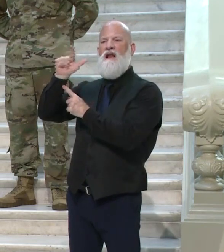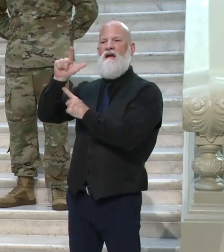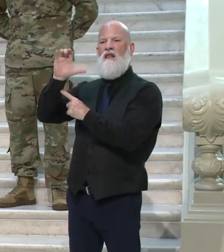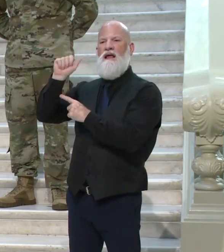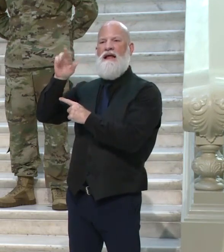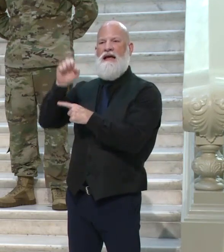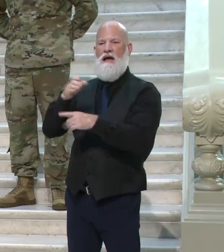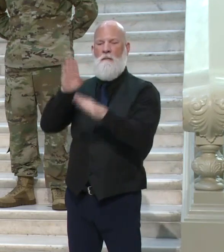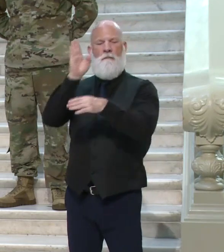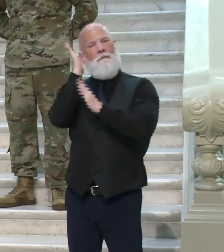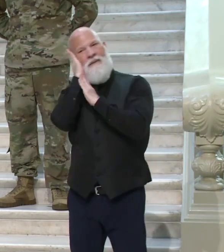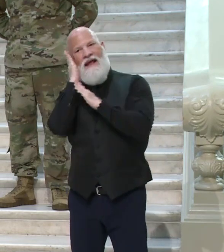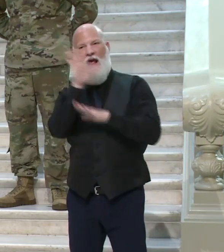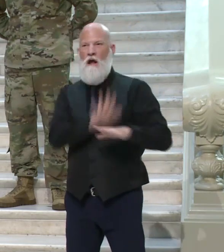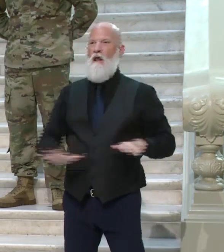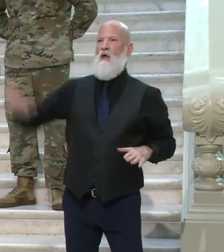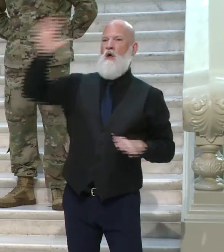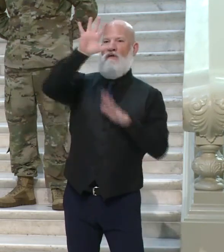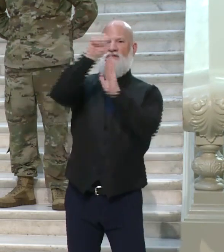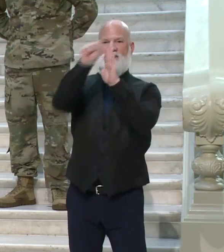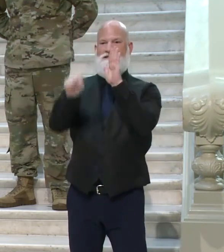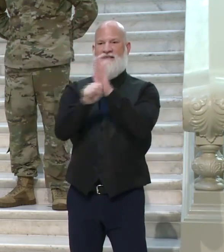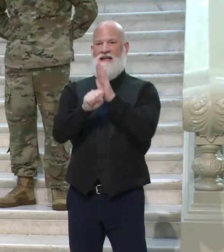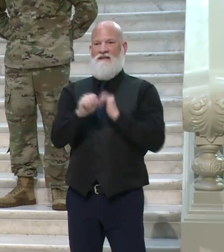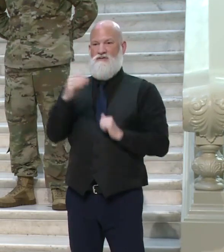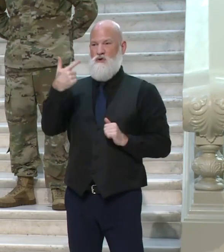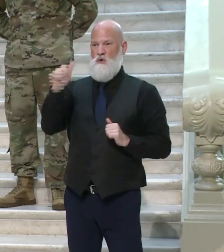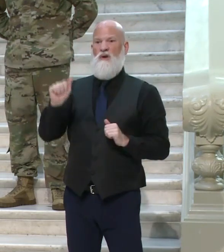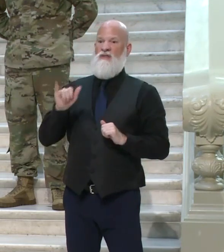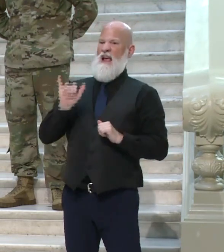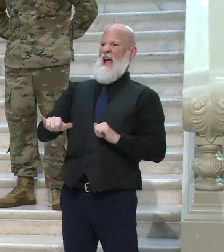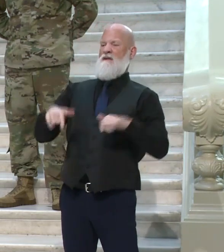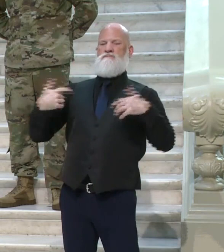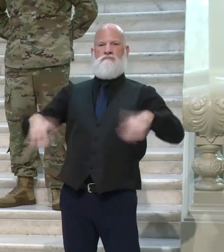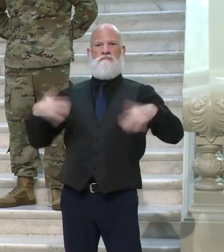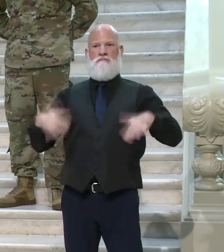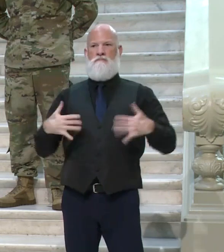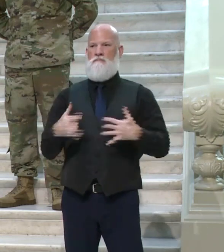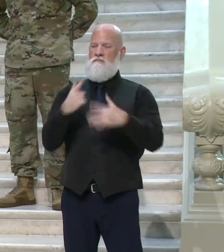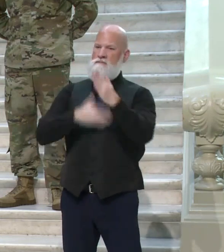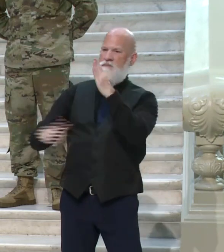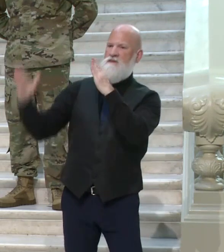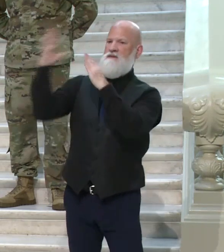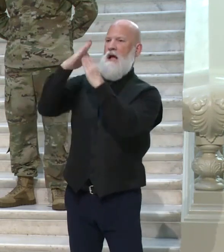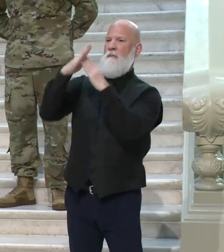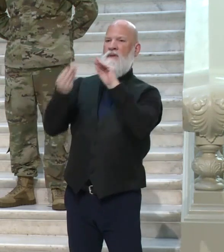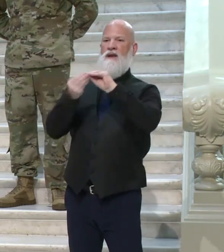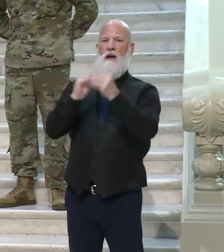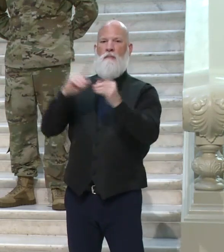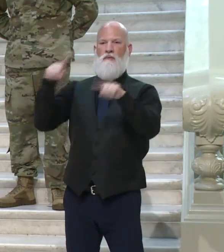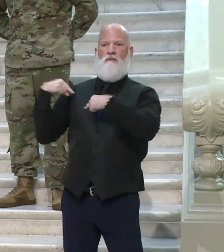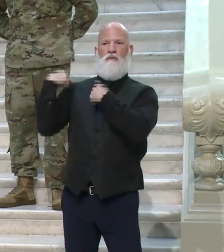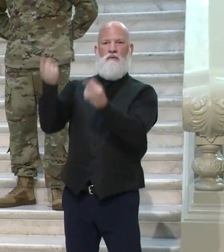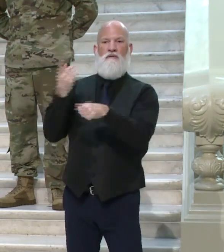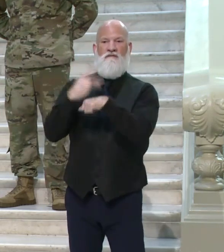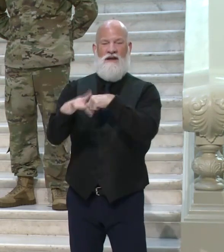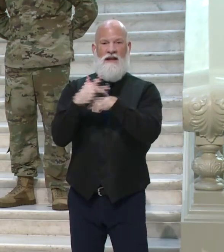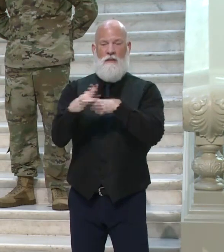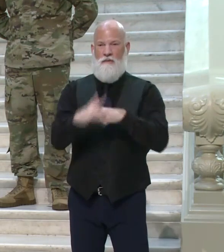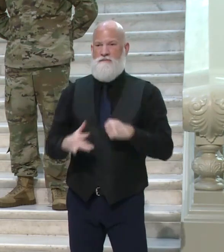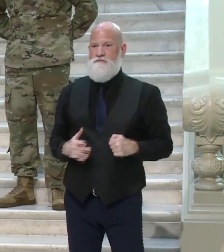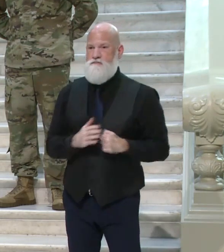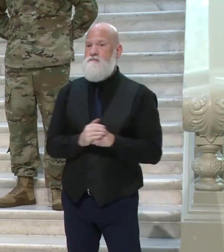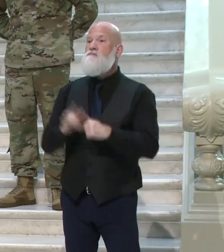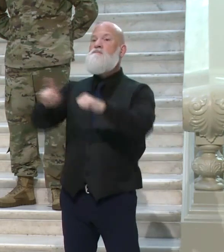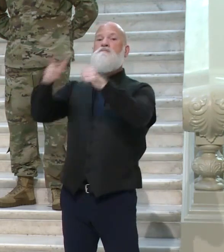had available since hospitals began tracking this data. Ventilator use has also declined over the